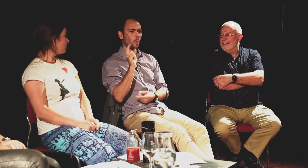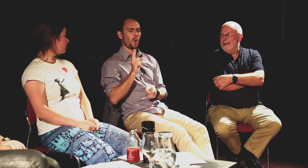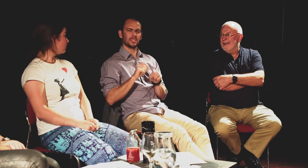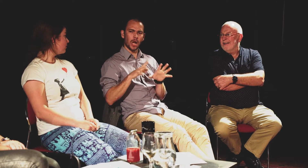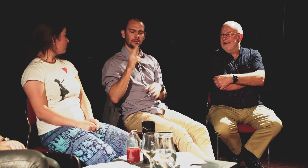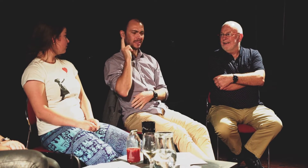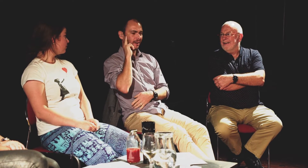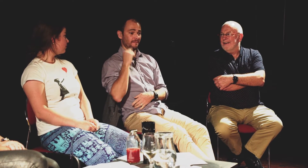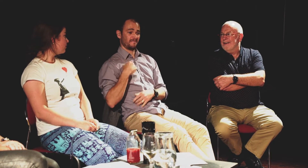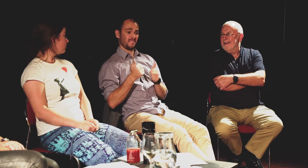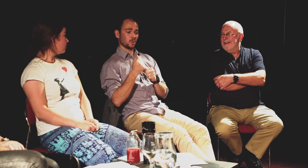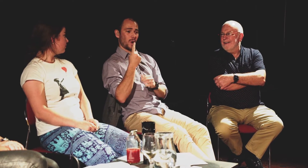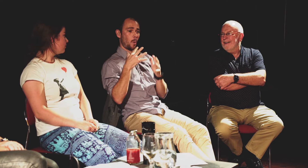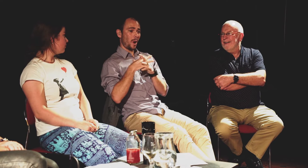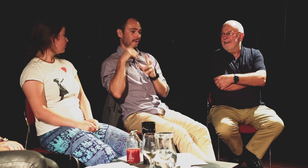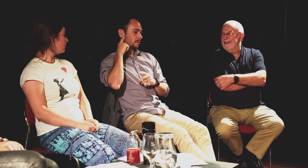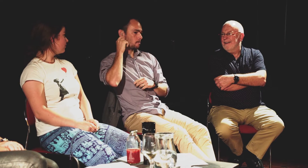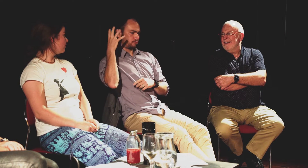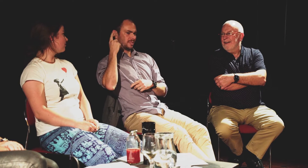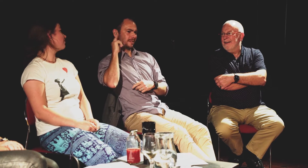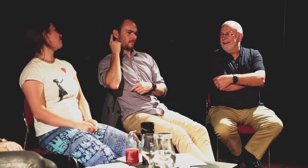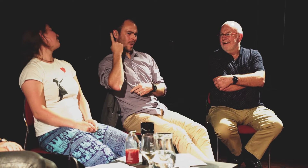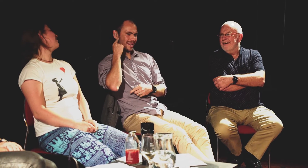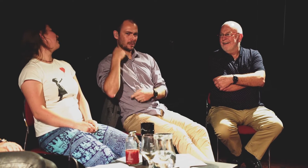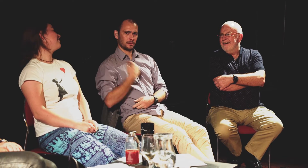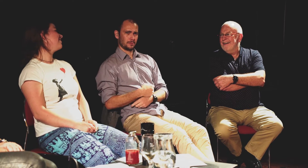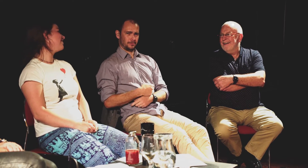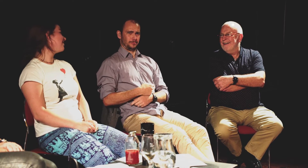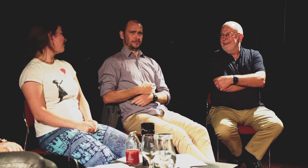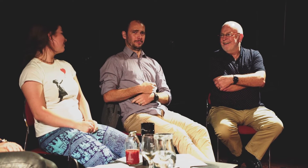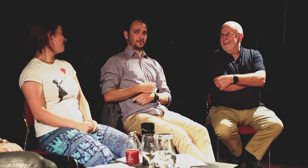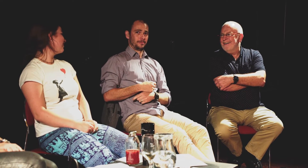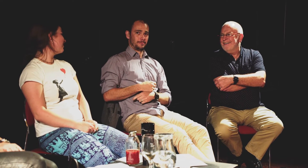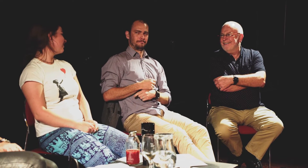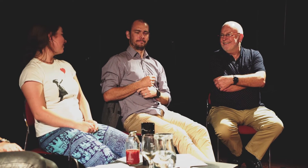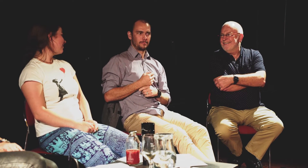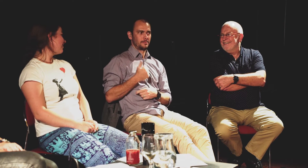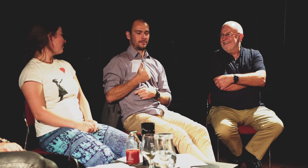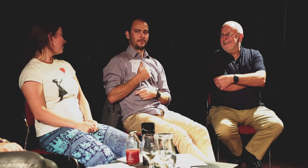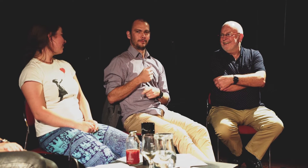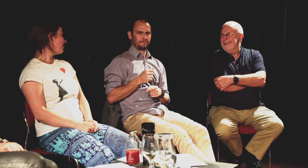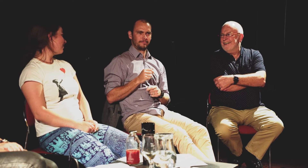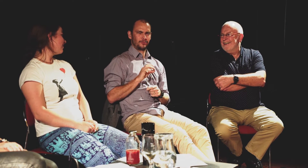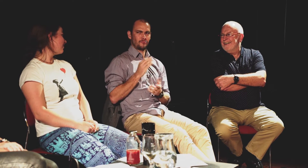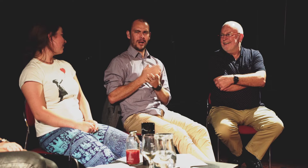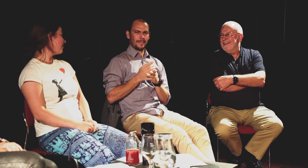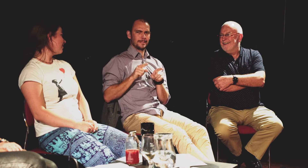So I understand what it's like, actually, because there was this one week and I had one blown eardrum, and so, I have a good understanding of that. I